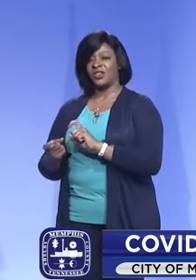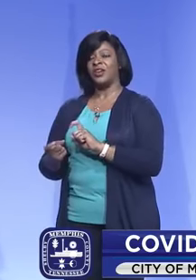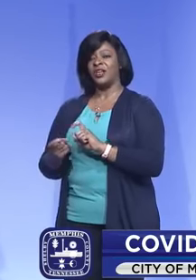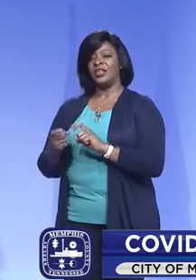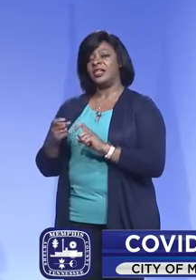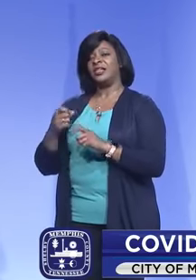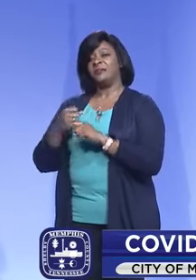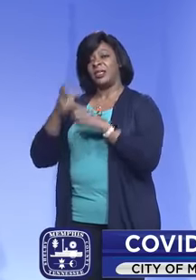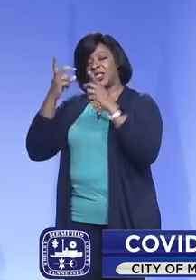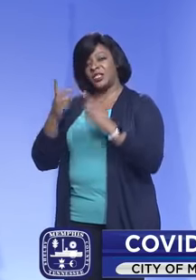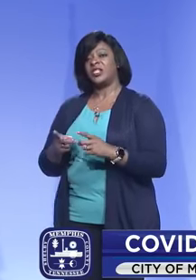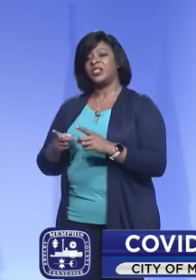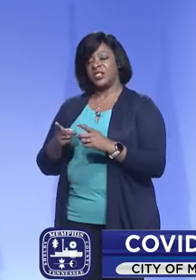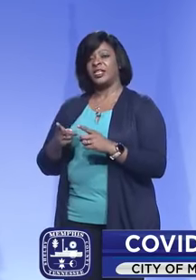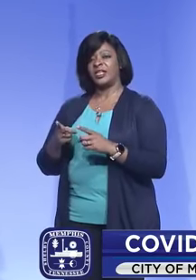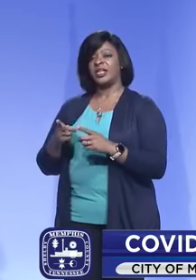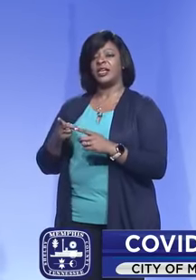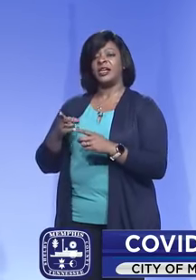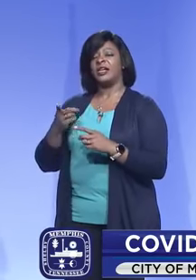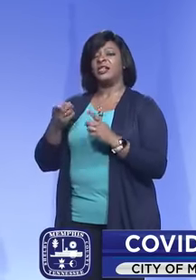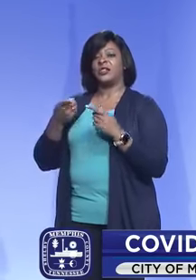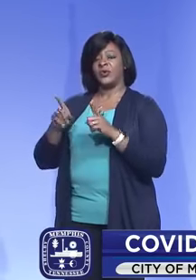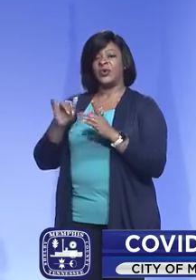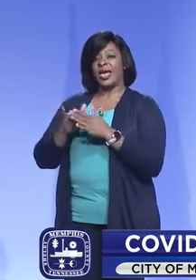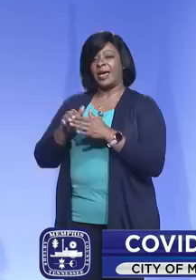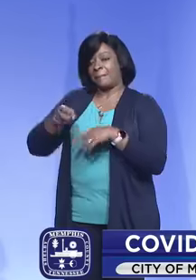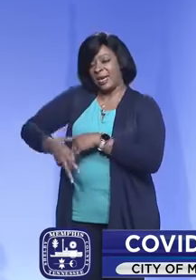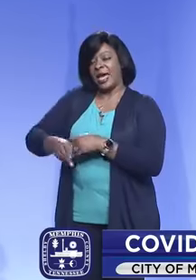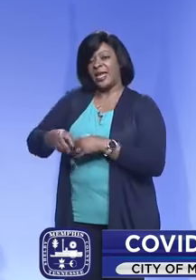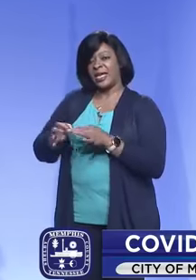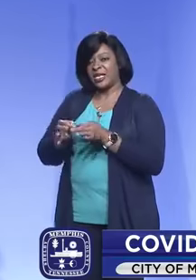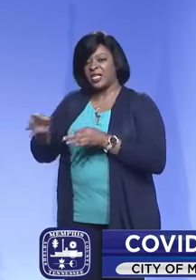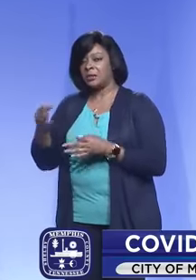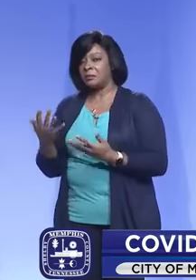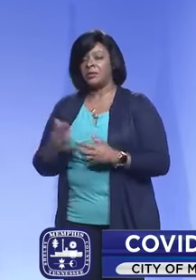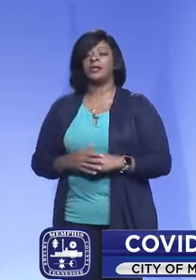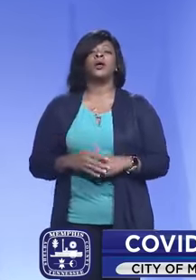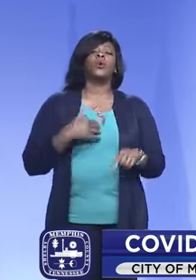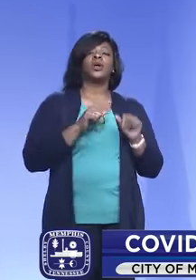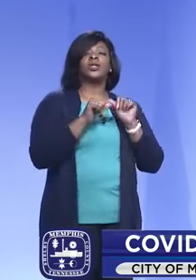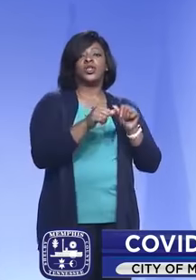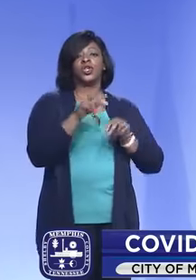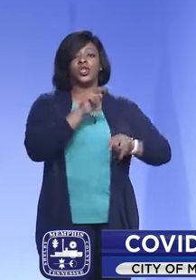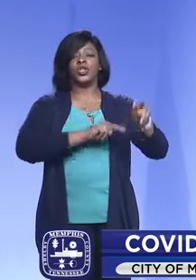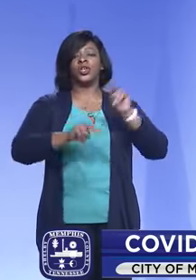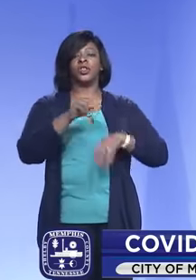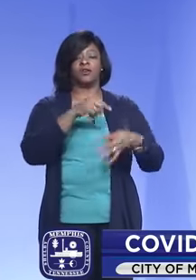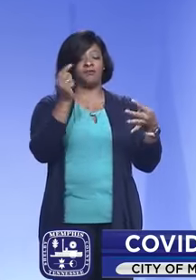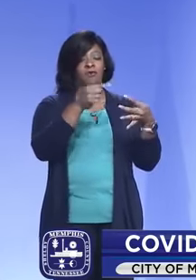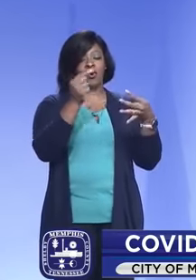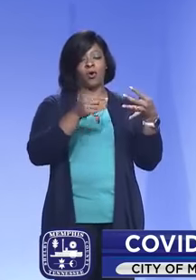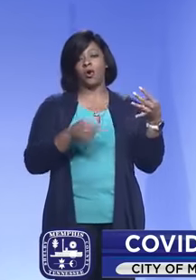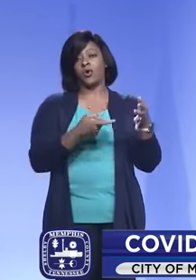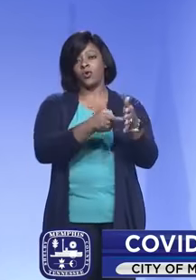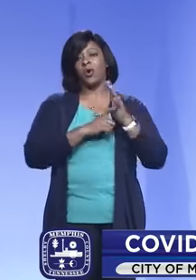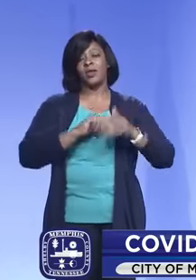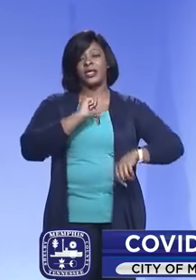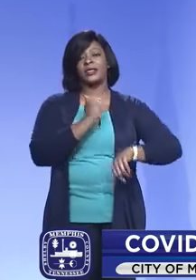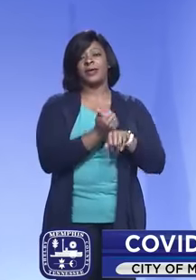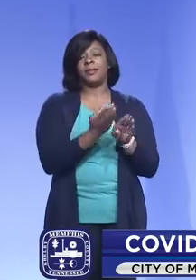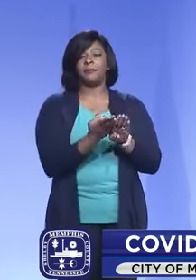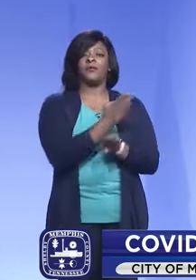the social distancing and the midnight extension? So we continue to look at the 4 gating criteria that were established